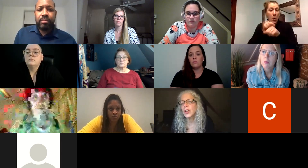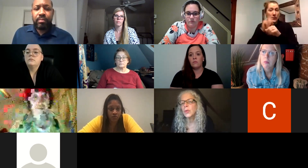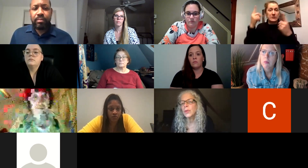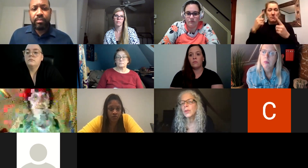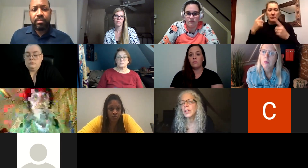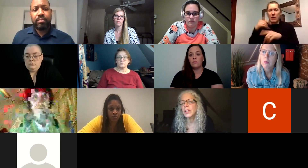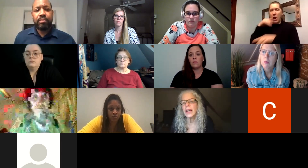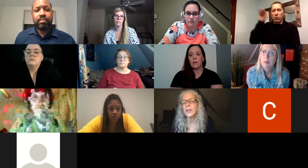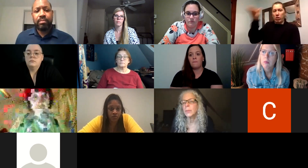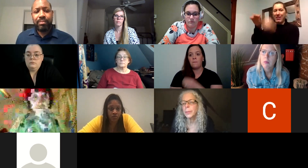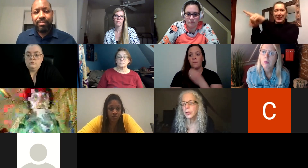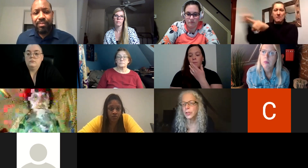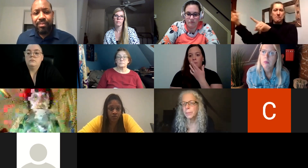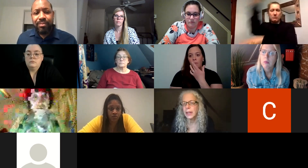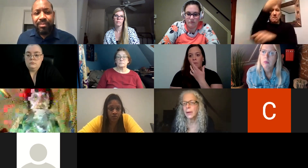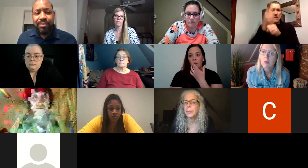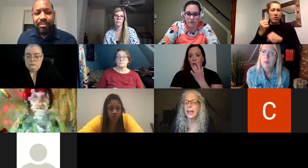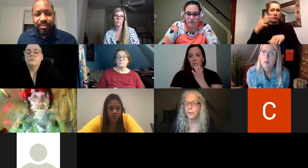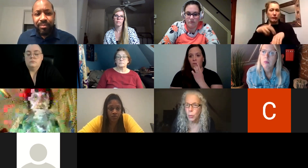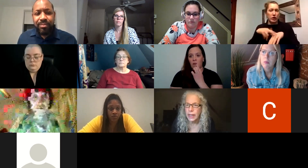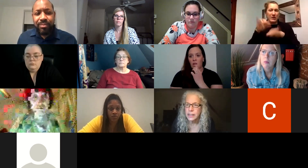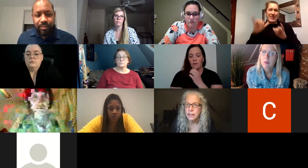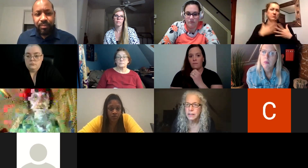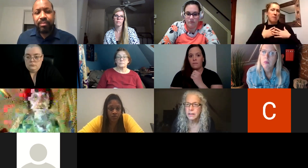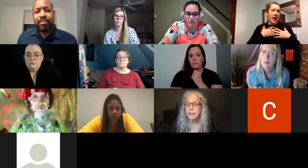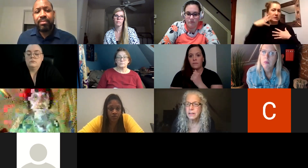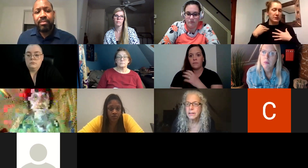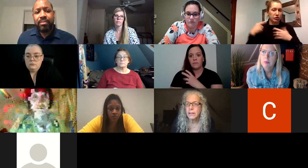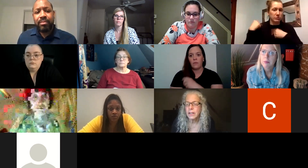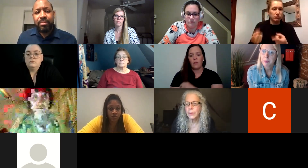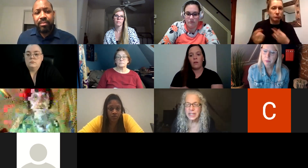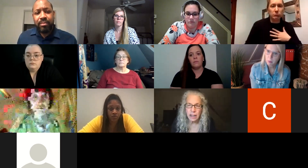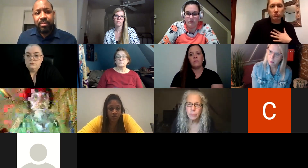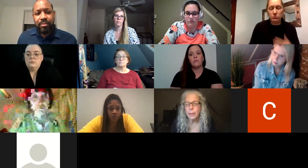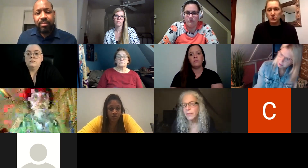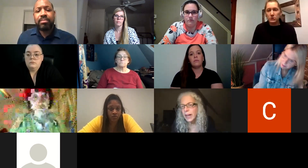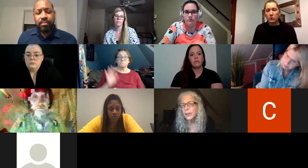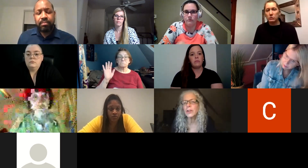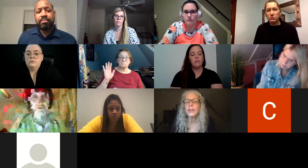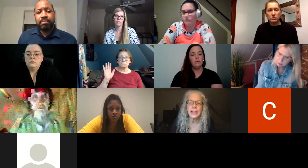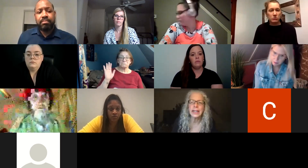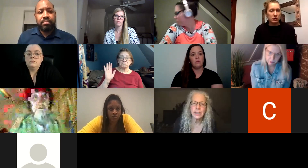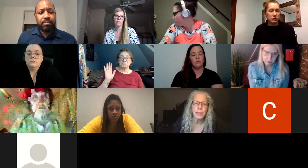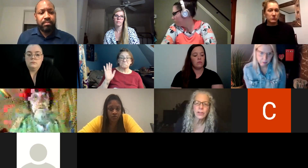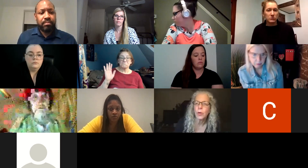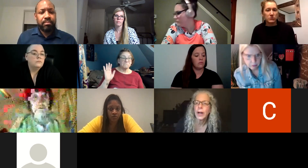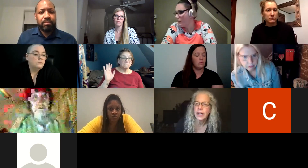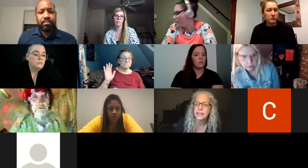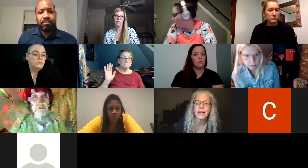So if I have an appointment or something, I would make a request. I would tell my provider that they need to make a request, and